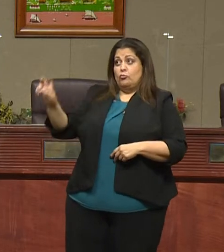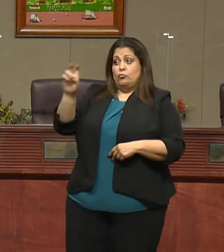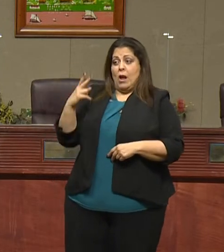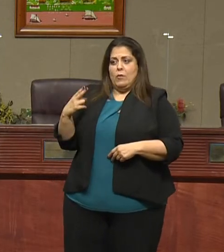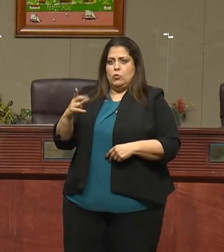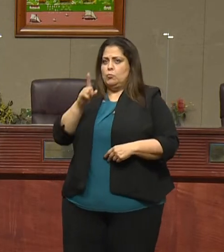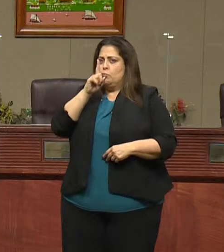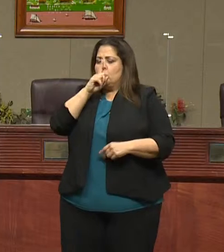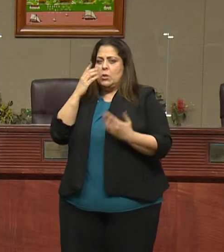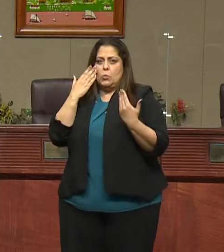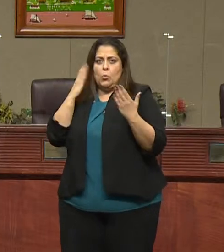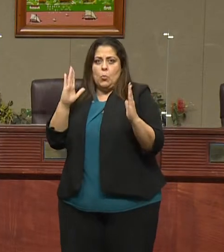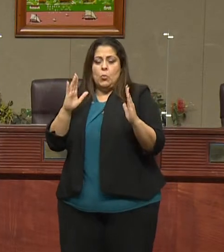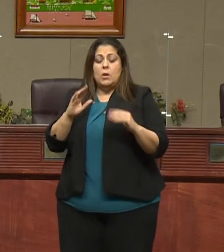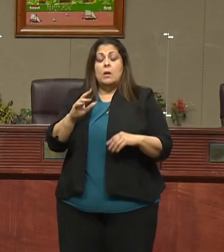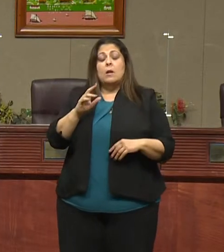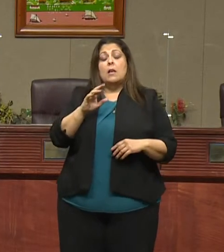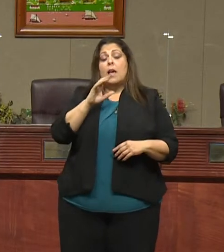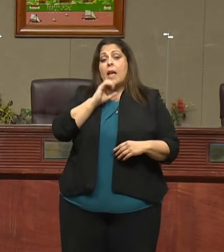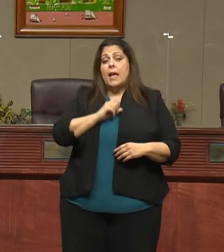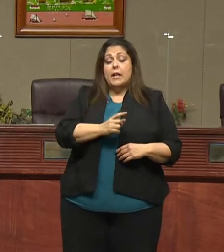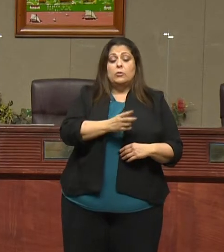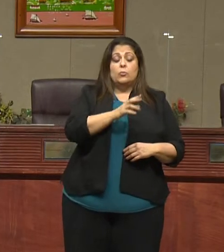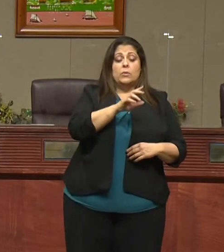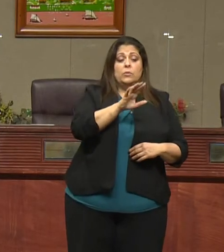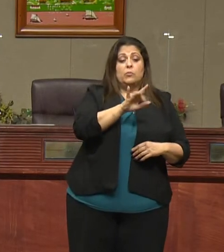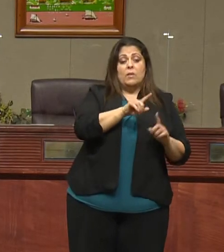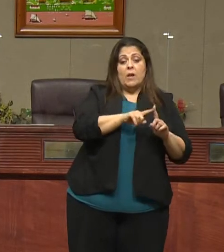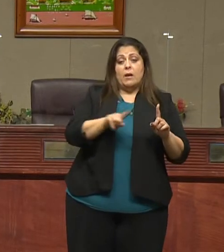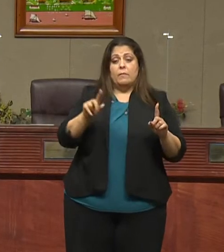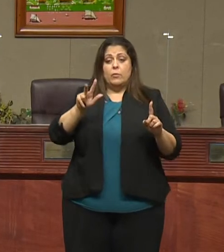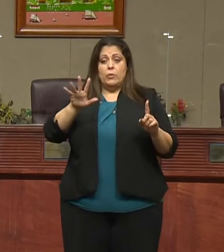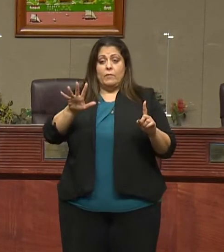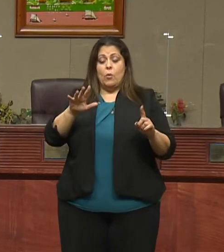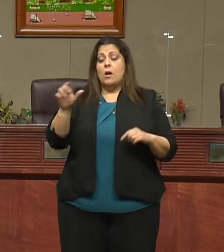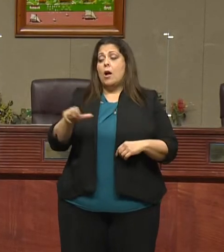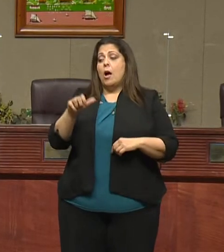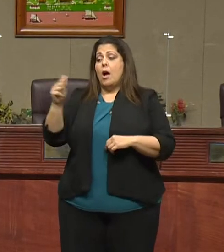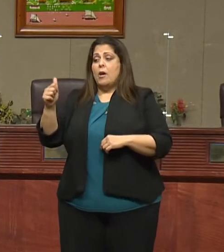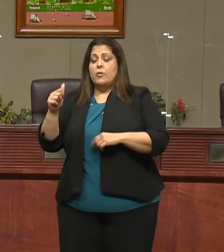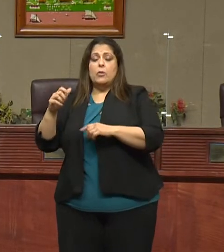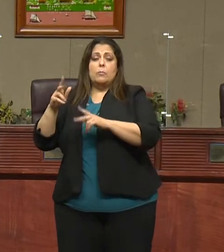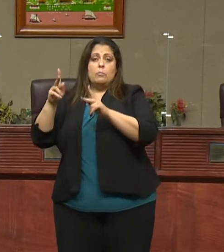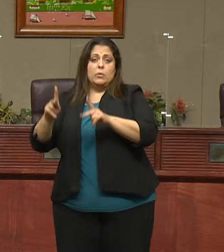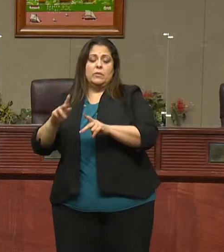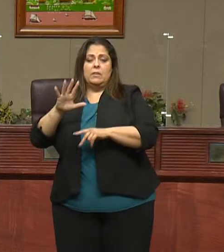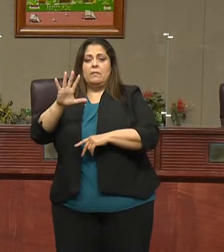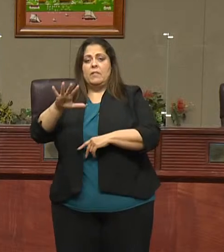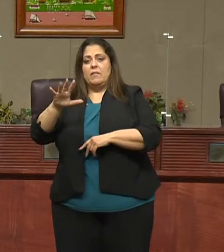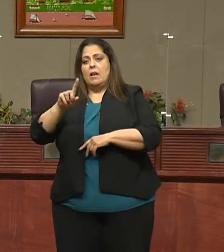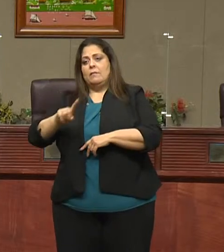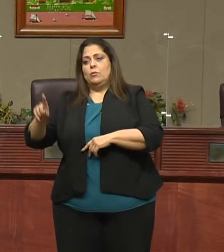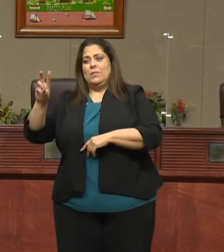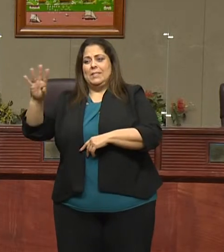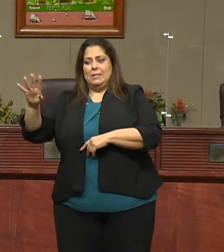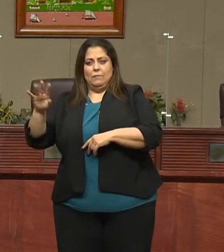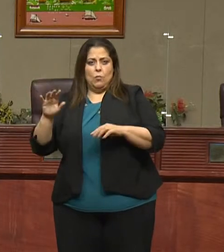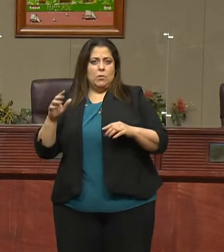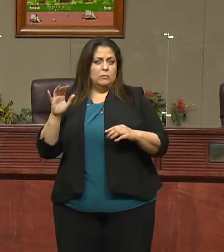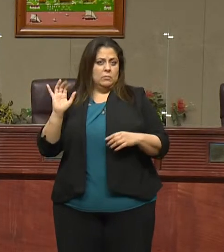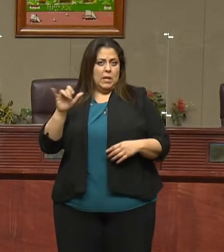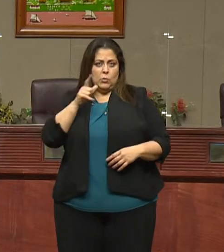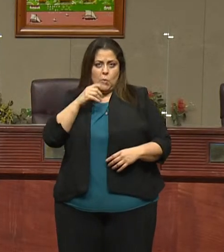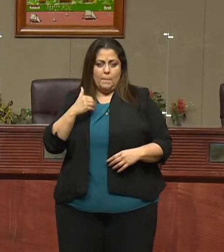age group for one case was 25 to 34, and the age group for the other was 55 to 64. And as the